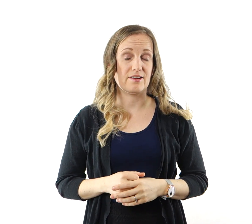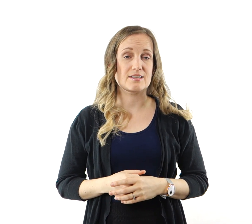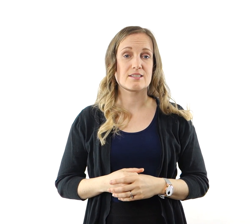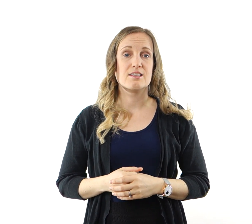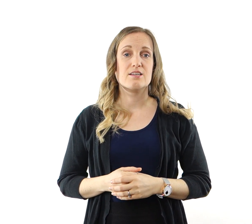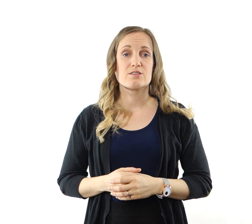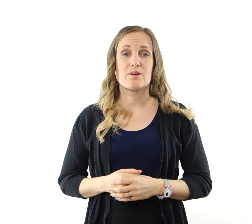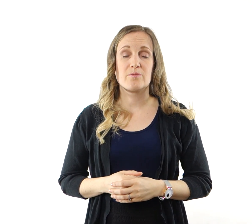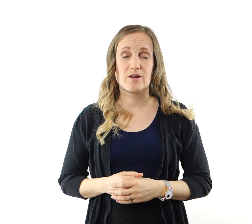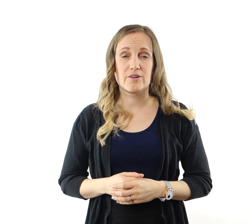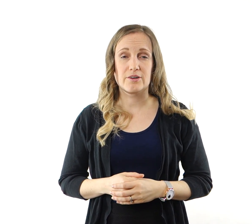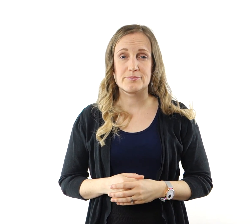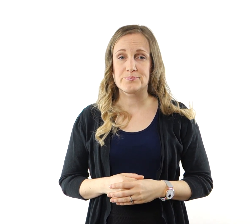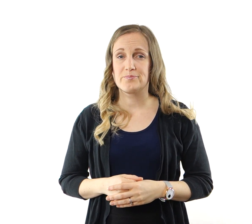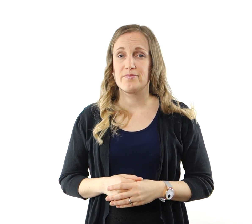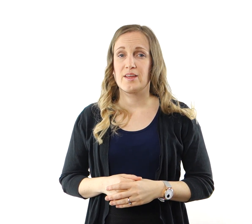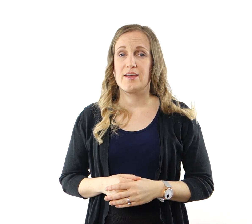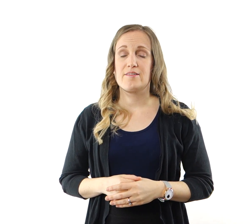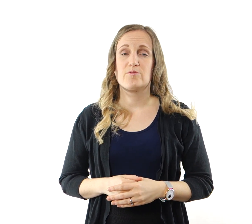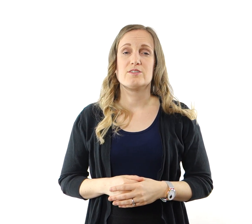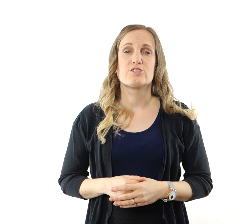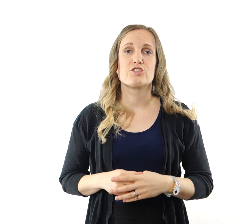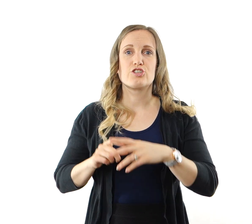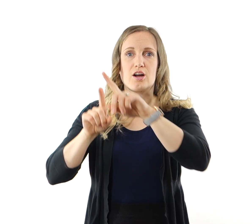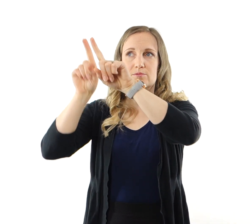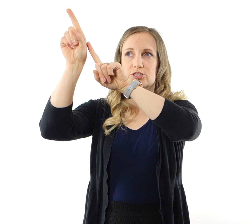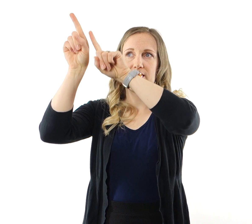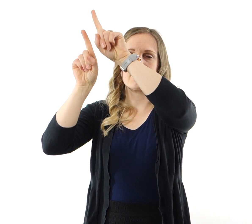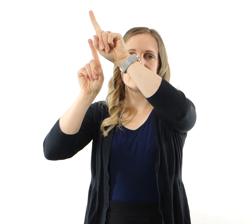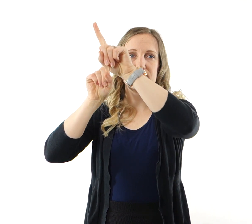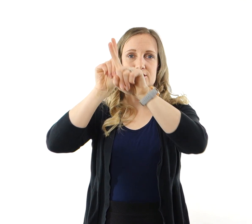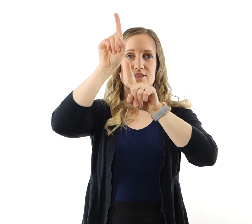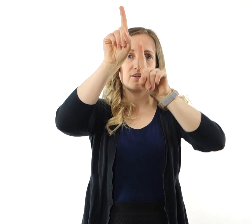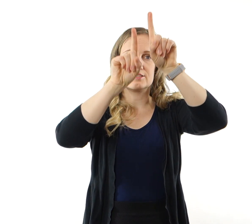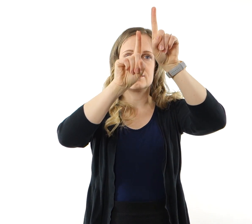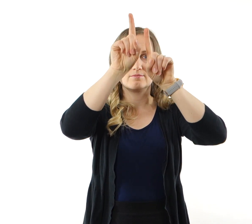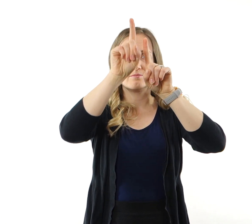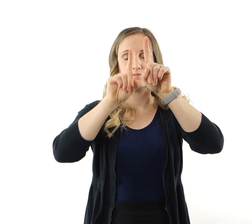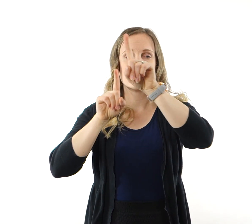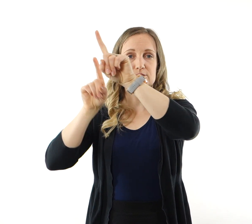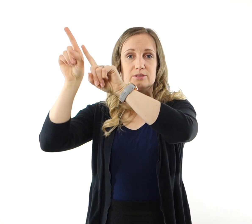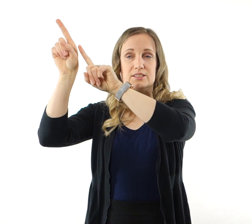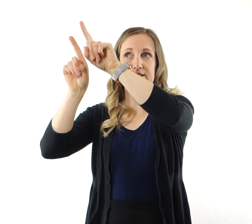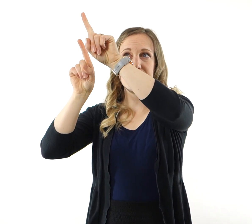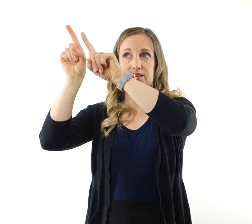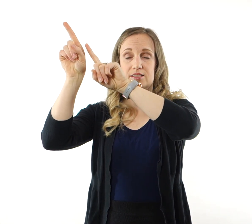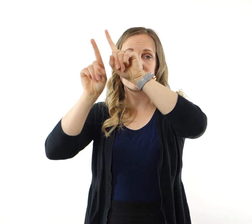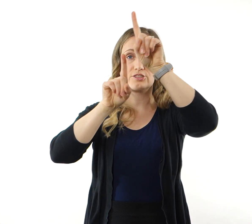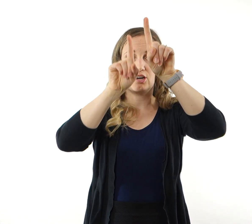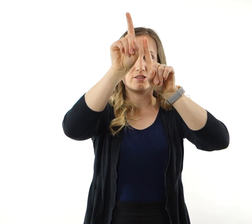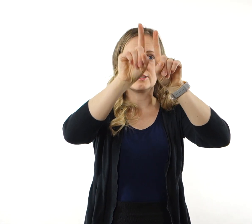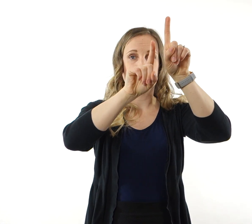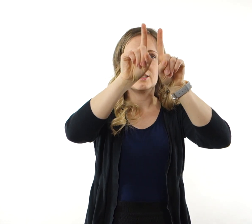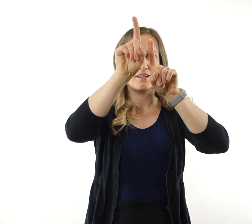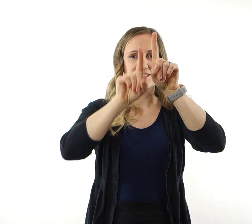right? So I wonder if one star will shine. What's stars? So we're going to say these are stars. Isn't that